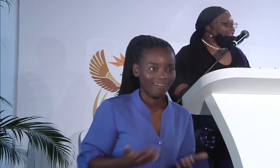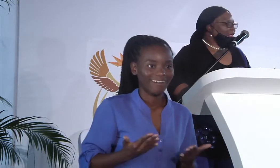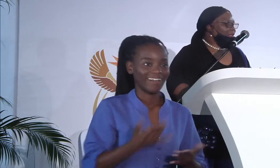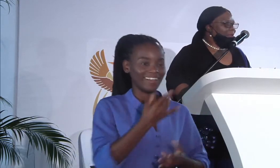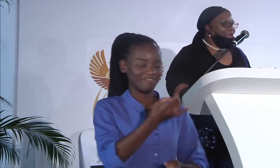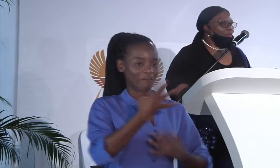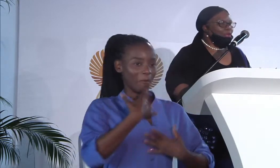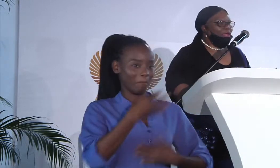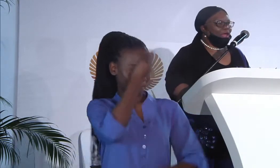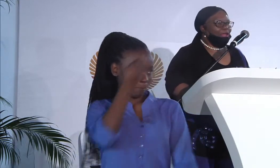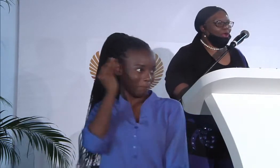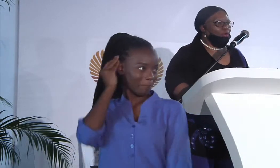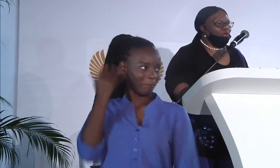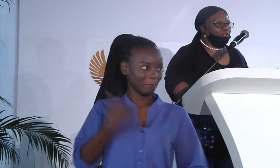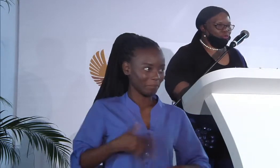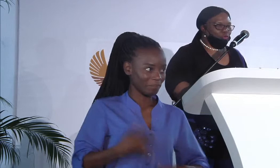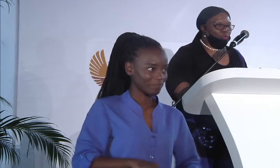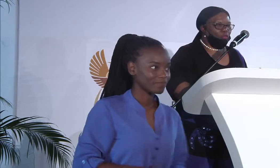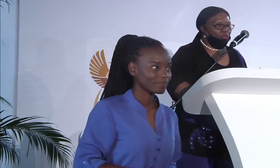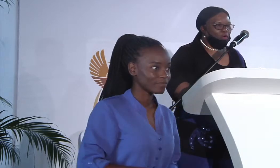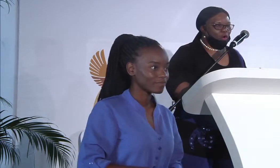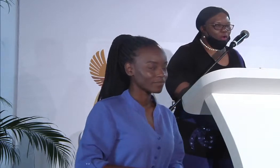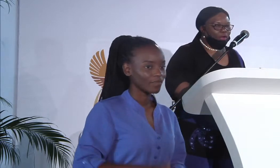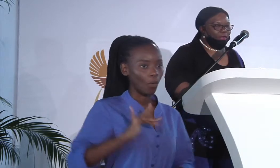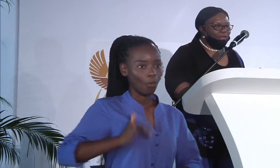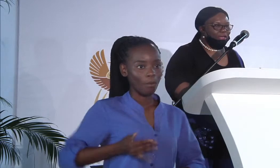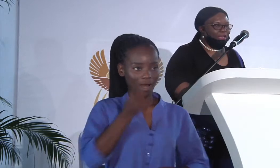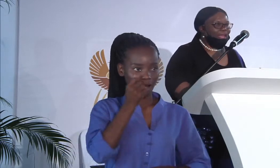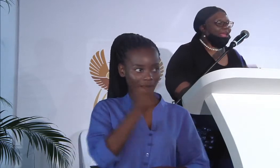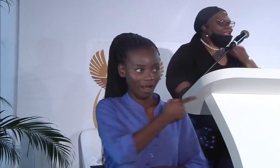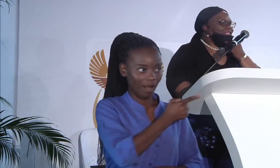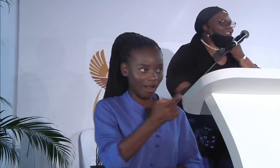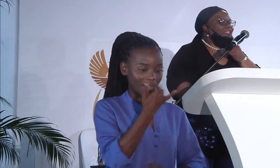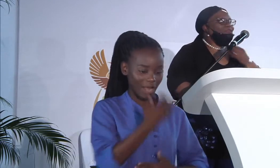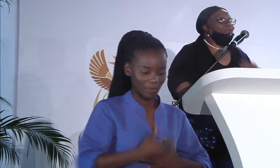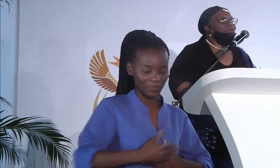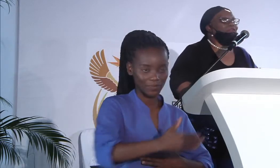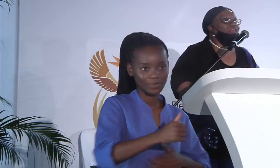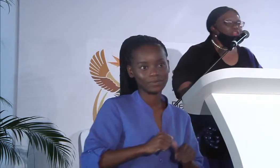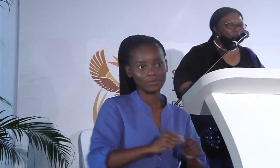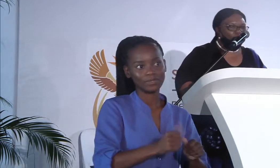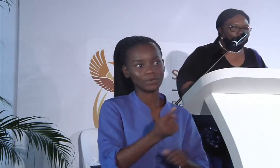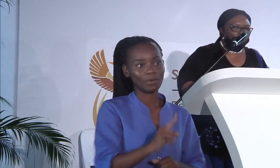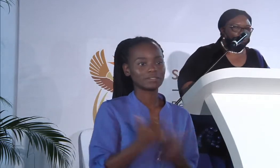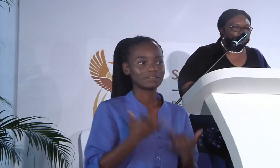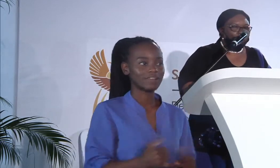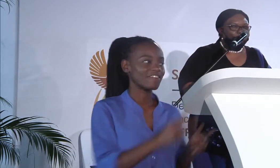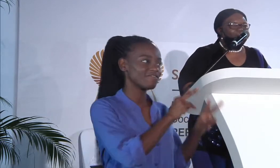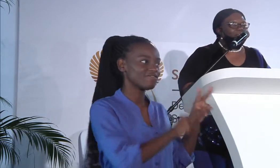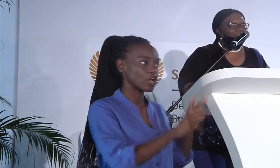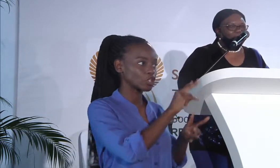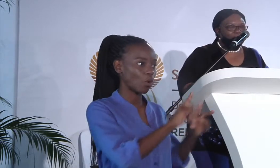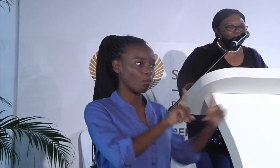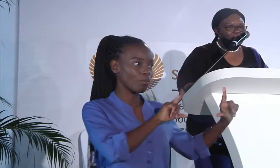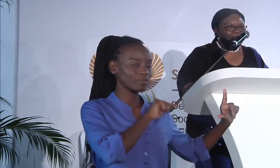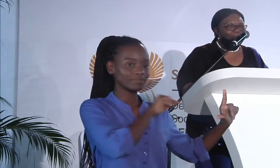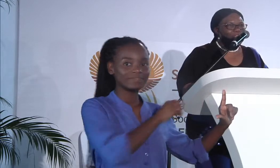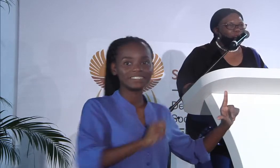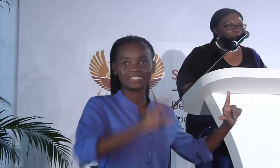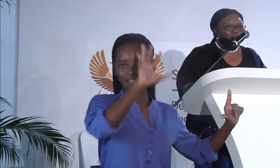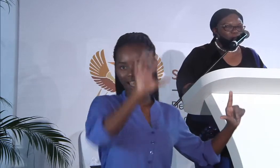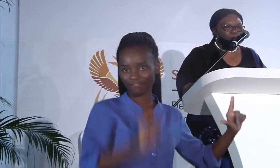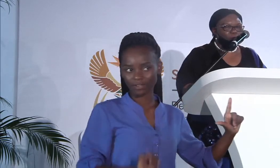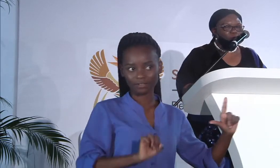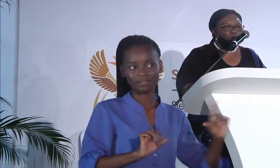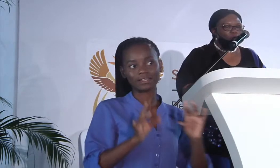and gentlemen, we are now going to move on and receive a video by the South African Network